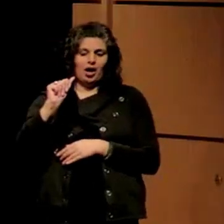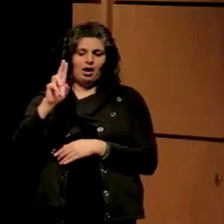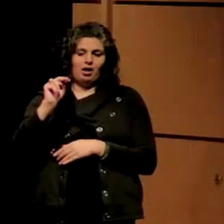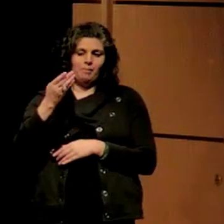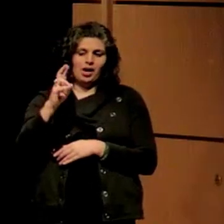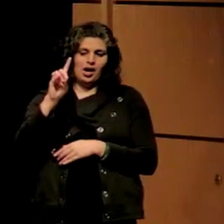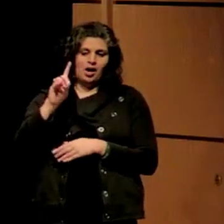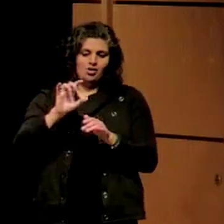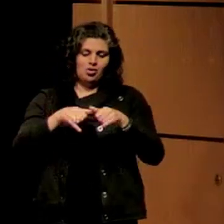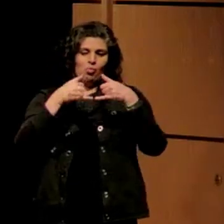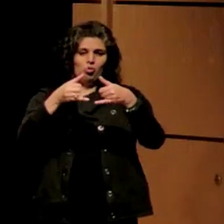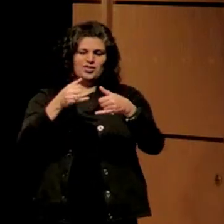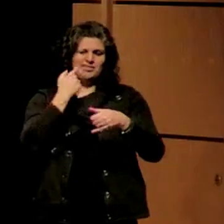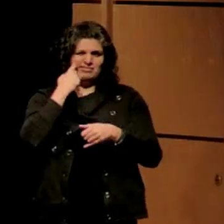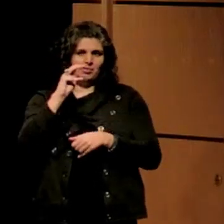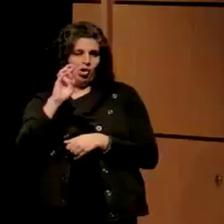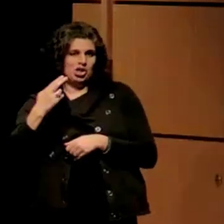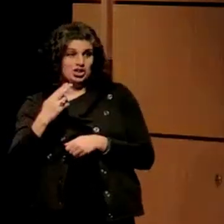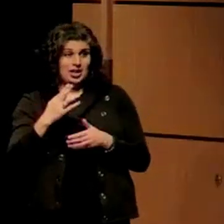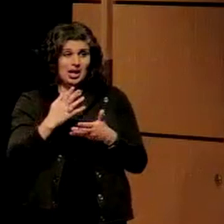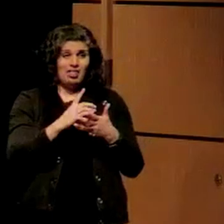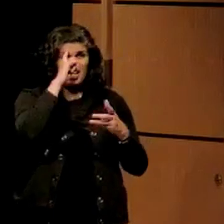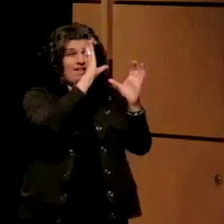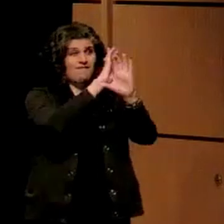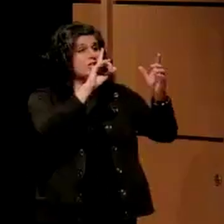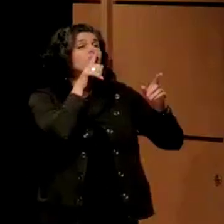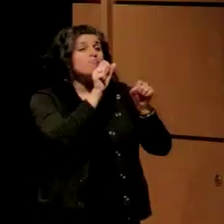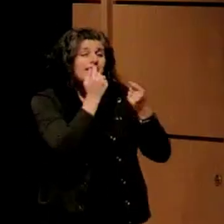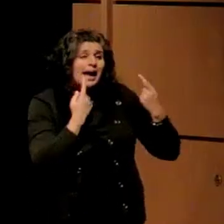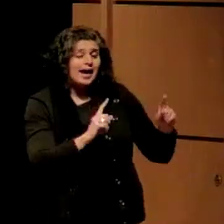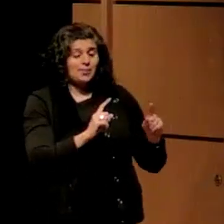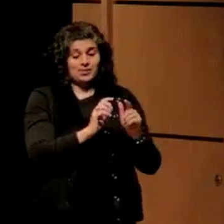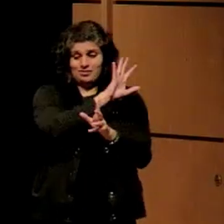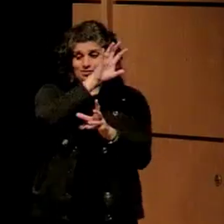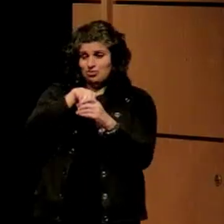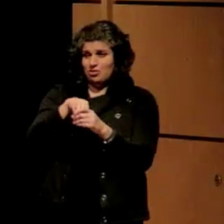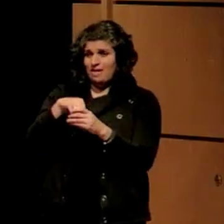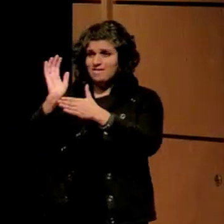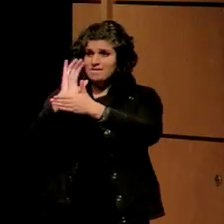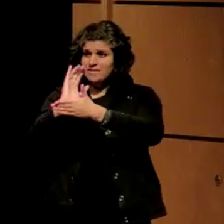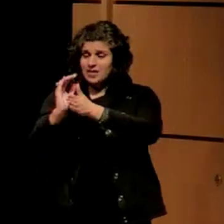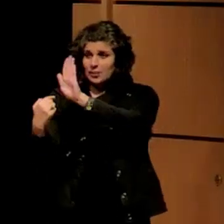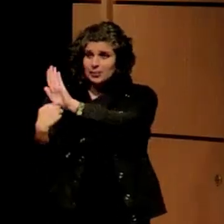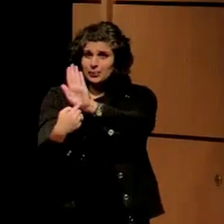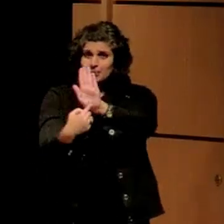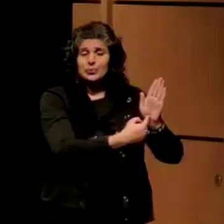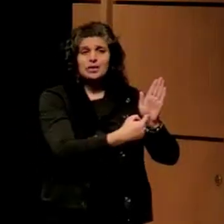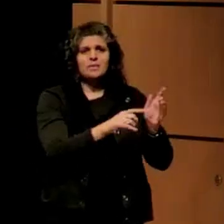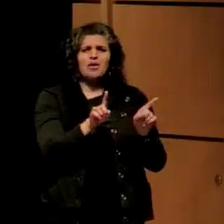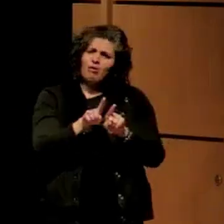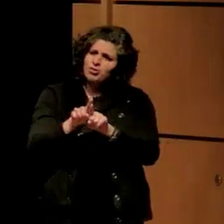the vision to life in remarkable ways, which not only includes traditional film screenings, but also